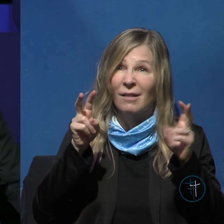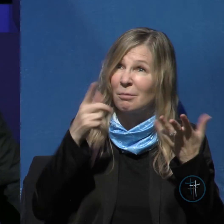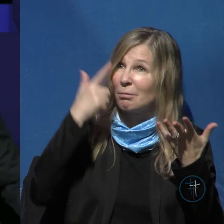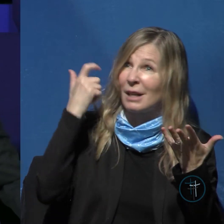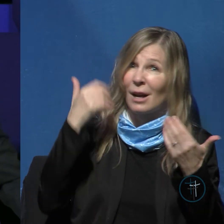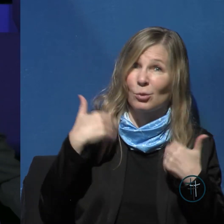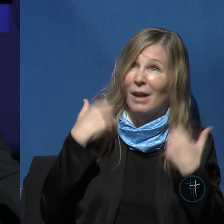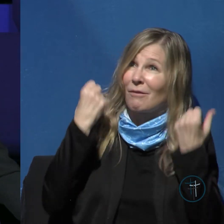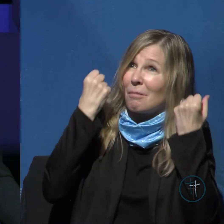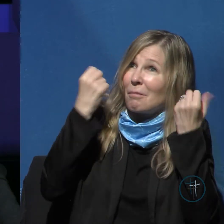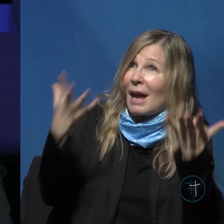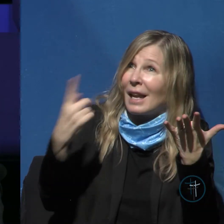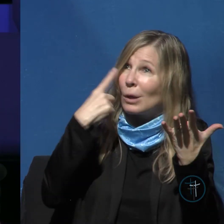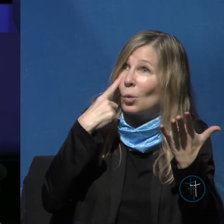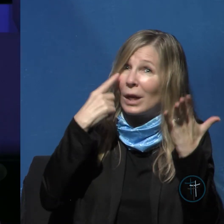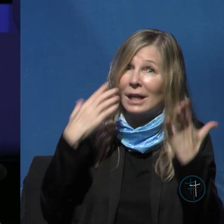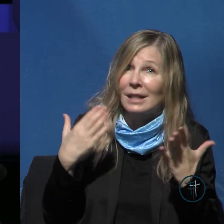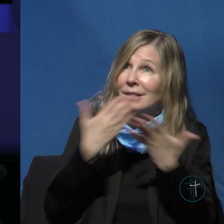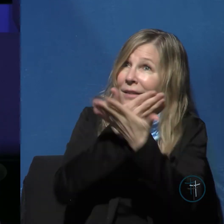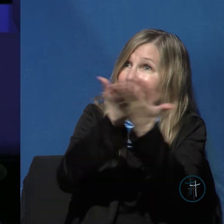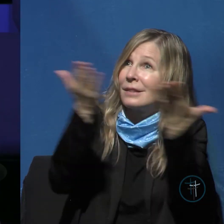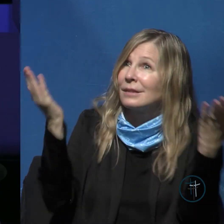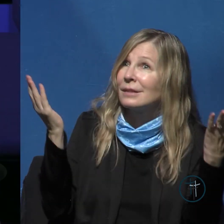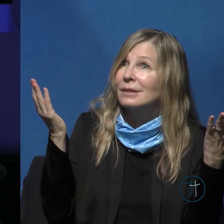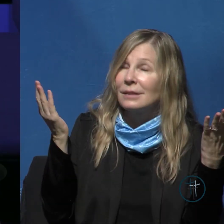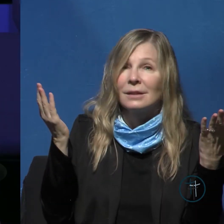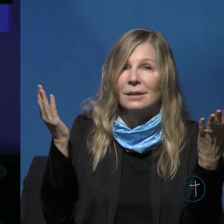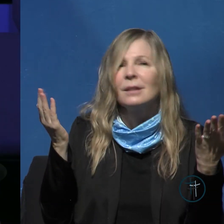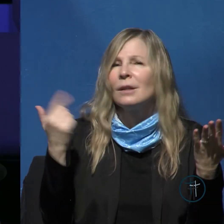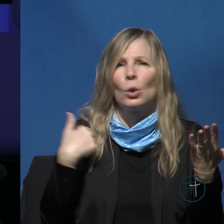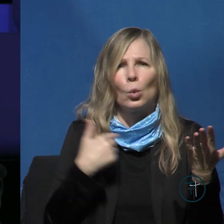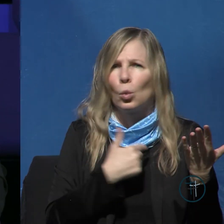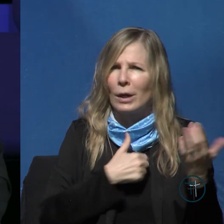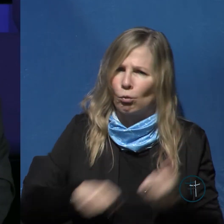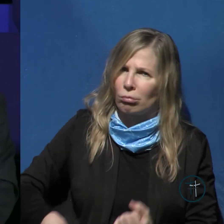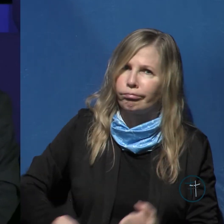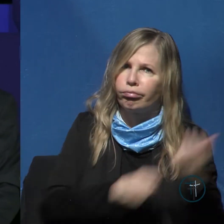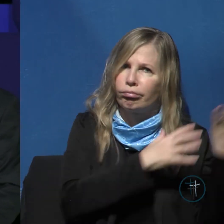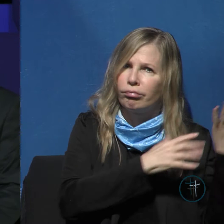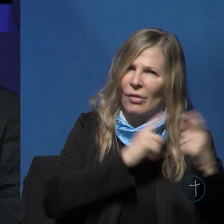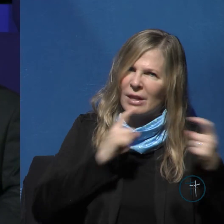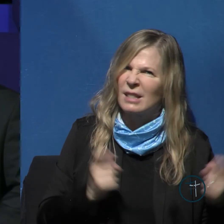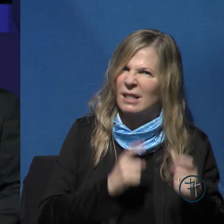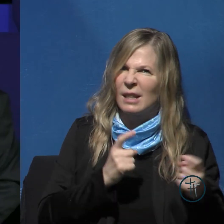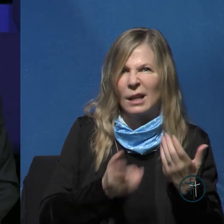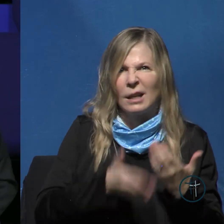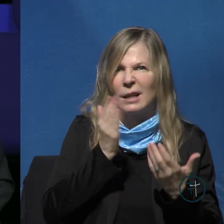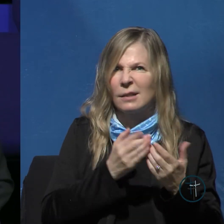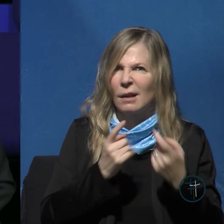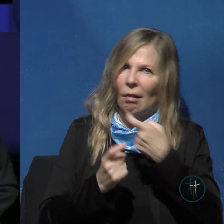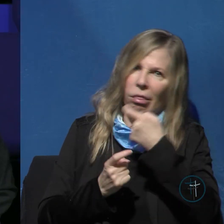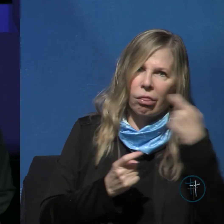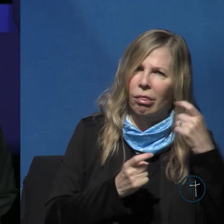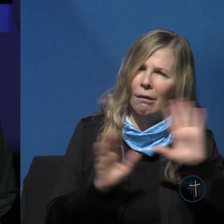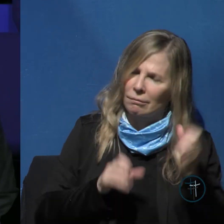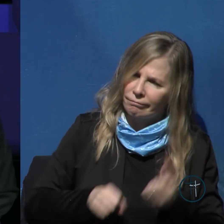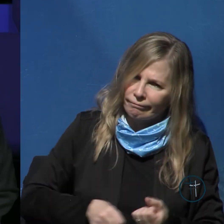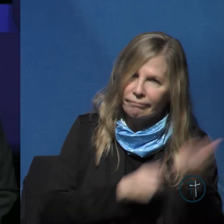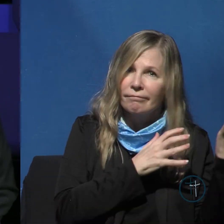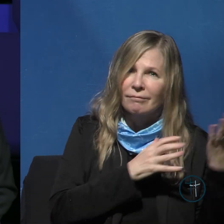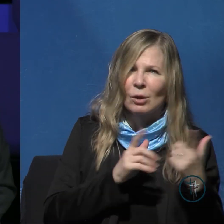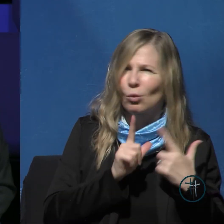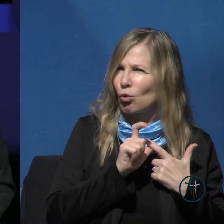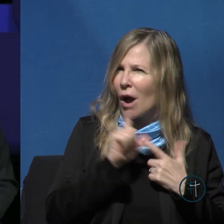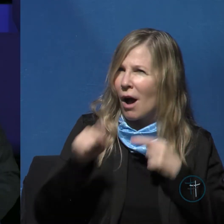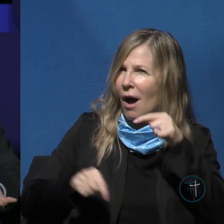witnesses surrounding us, let us lay aside every encumbrance and the sin which so easily entangles us, and let us run with endurance the race that is